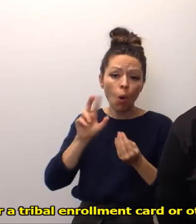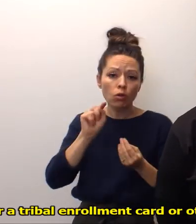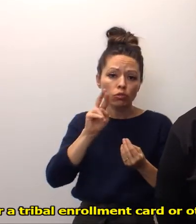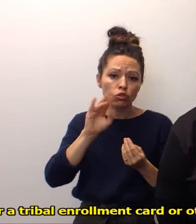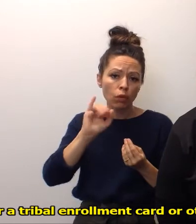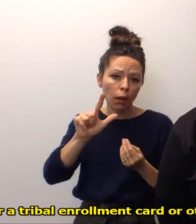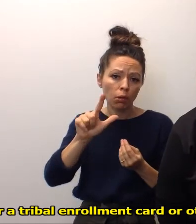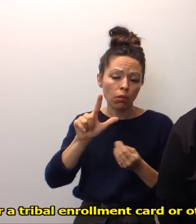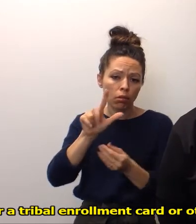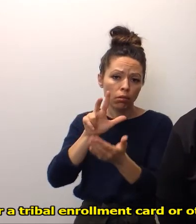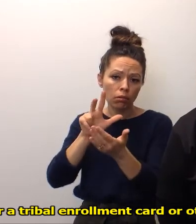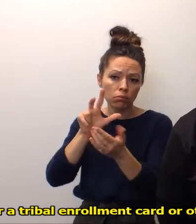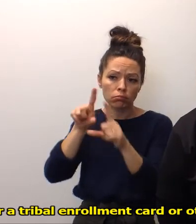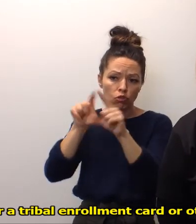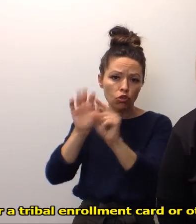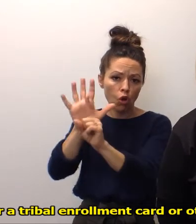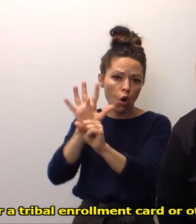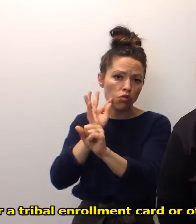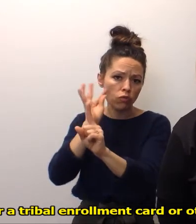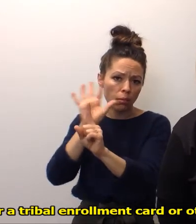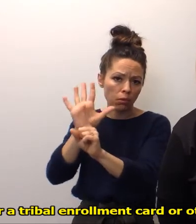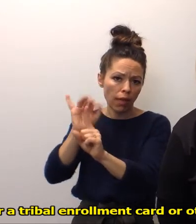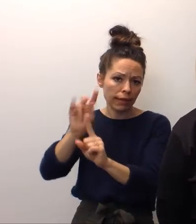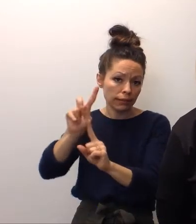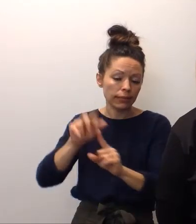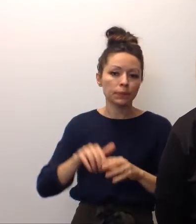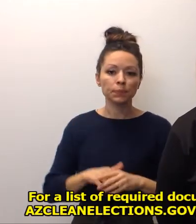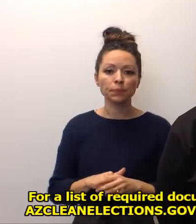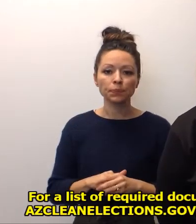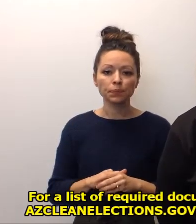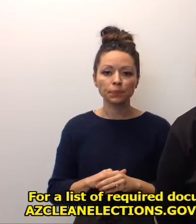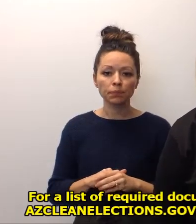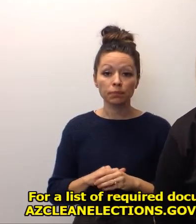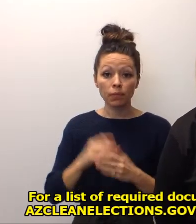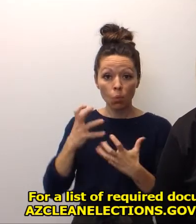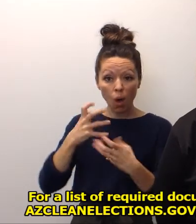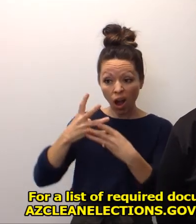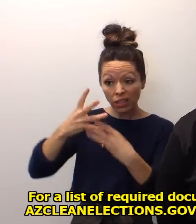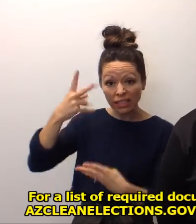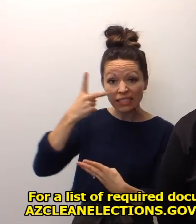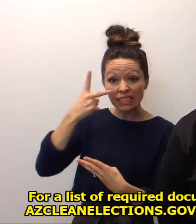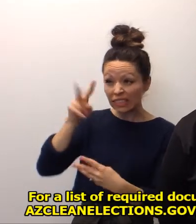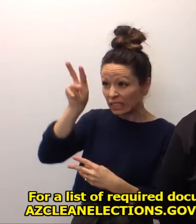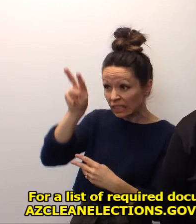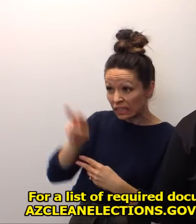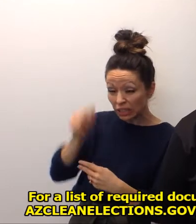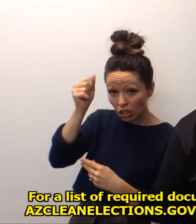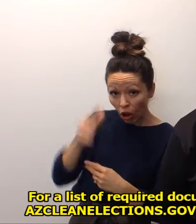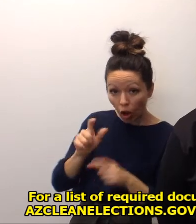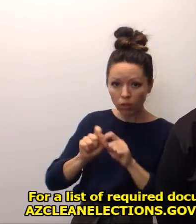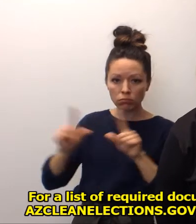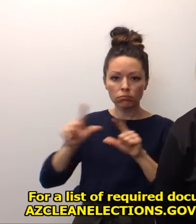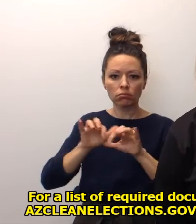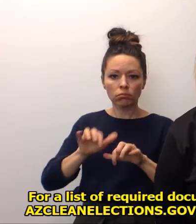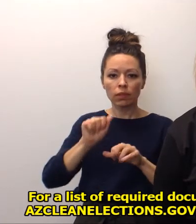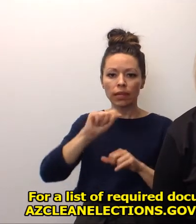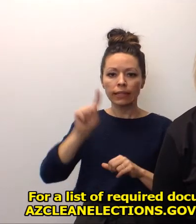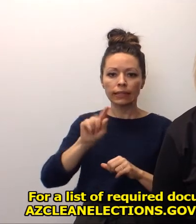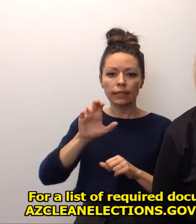enrollment card or other form of tribal ID. For a list of required documentation, visit